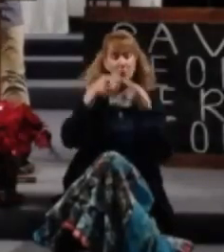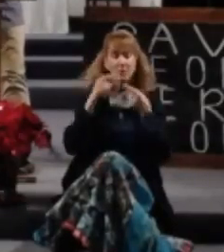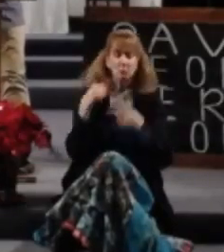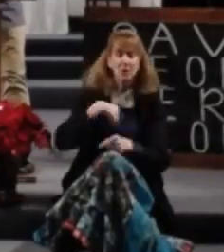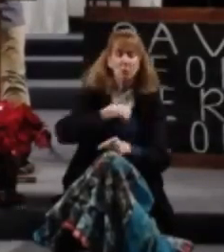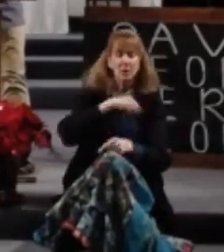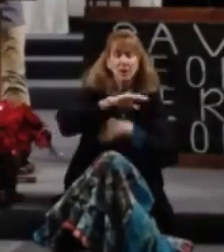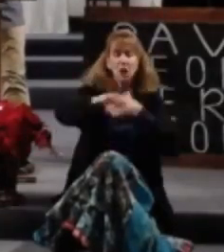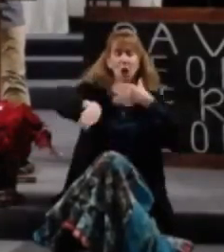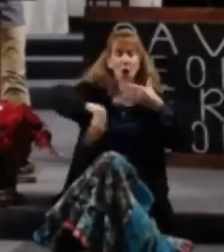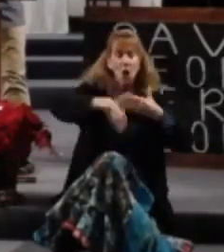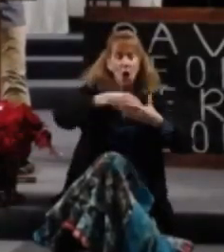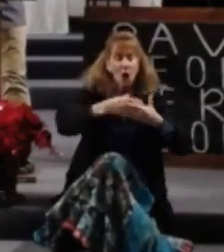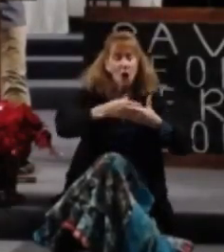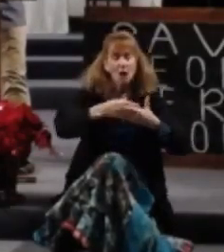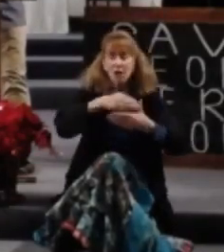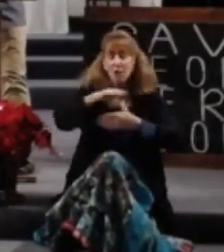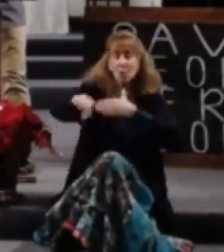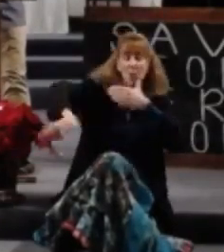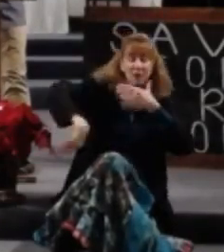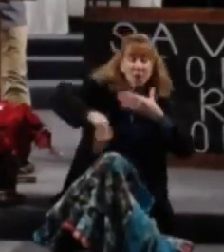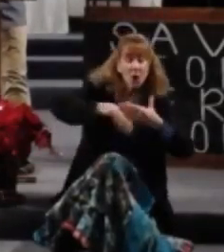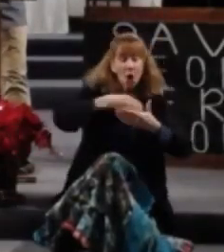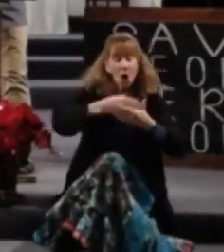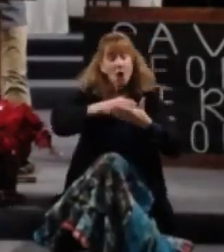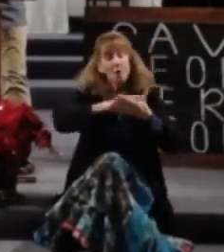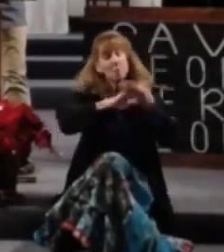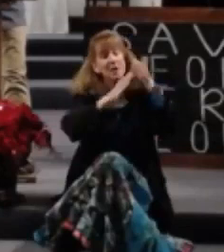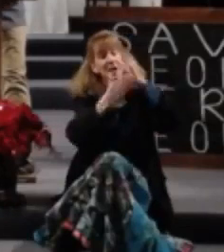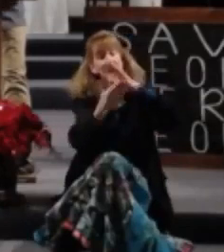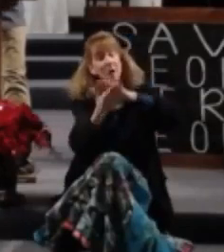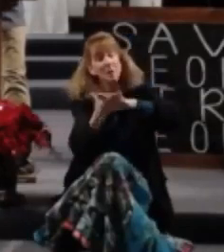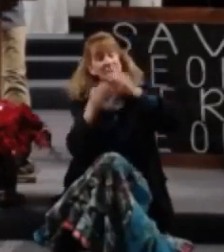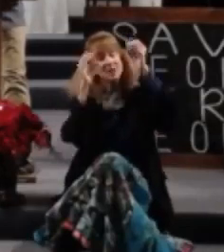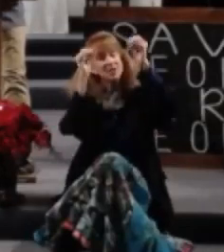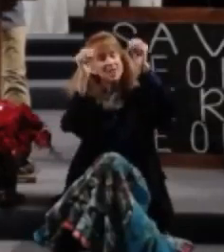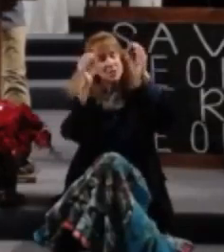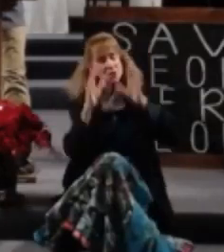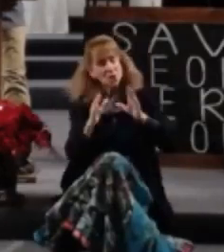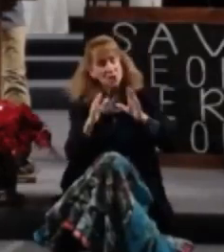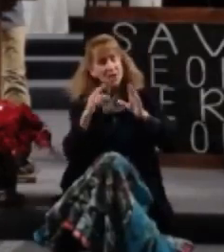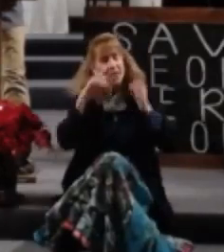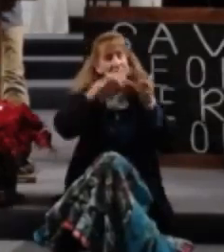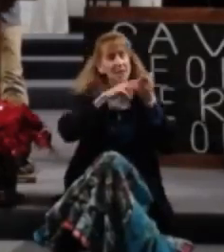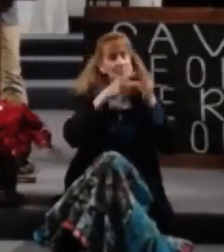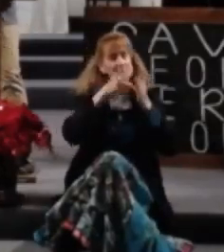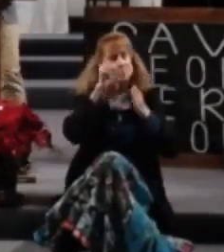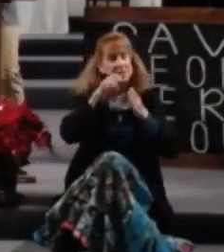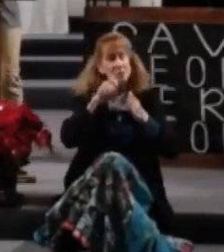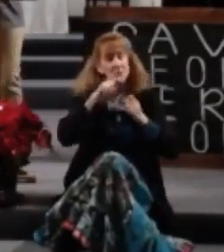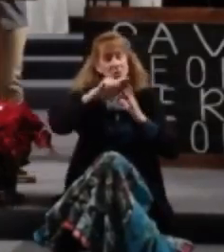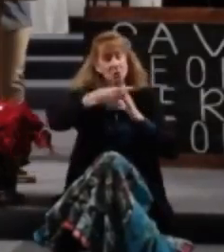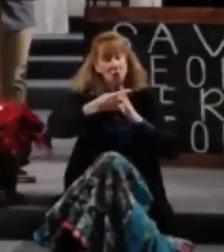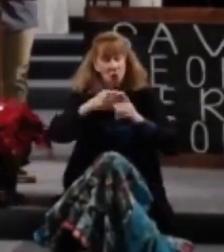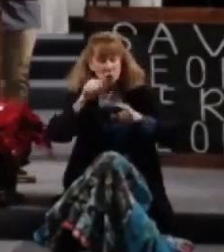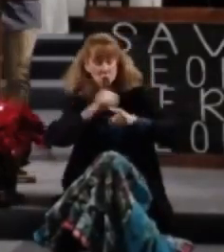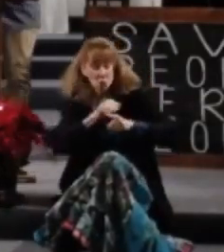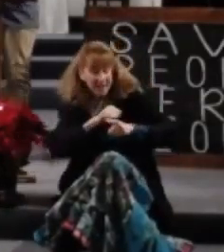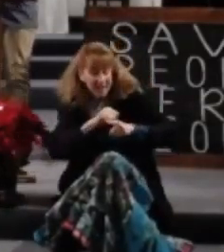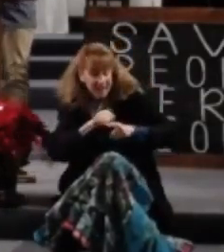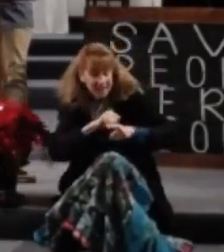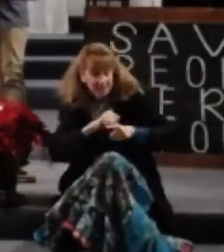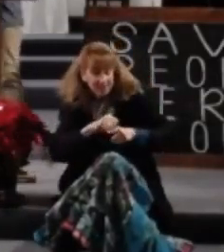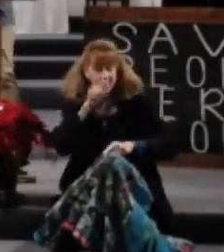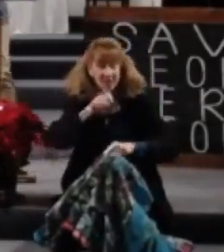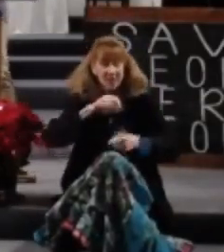we all of us become teachers. That means we need to start training for that. That means that we need to